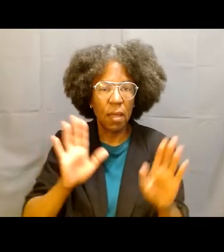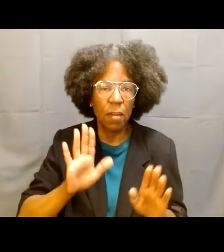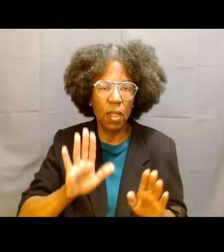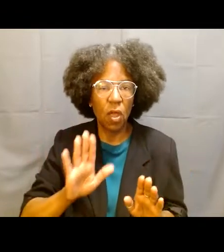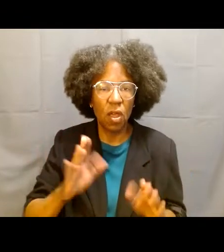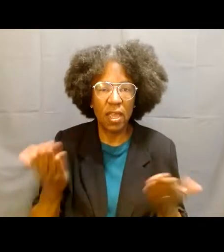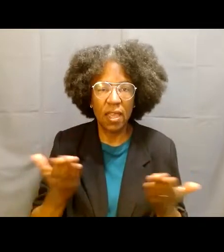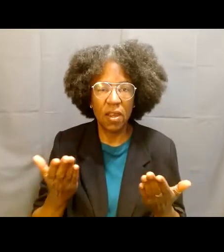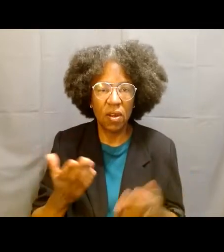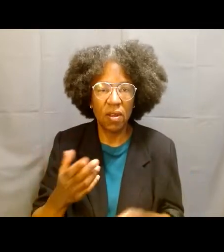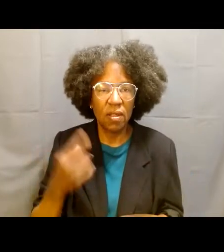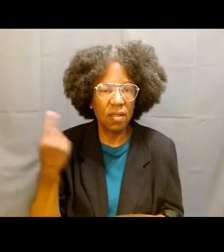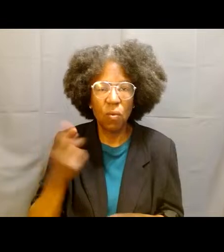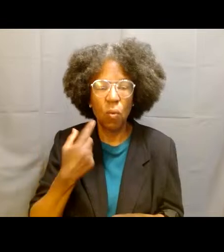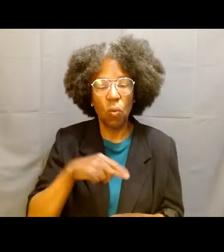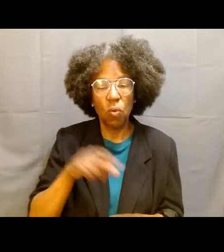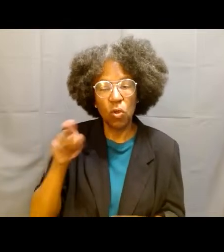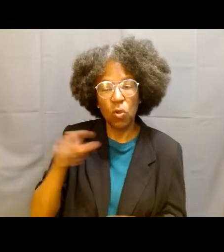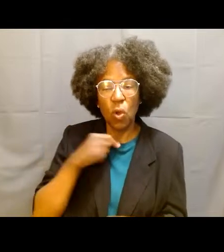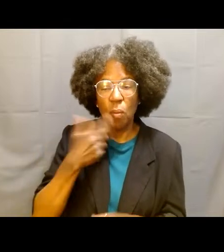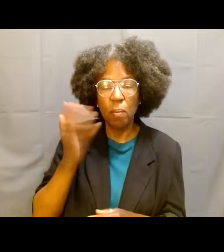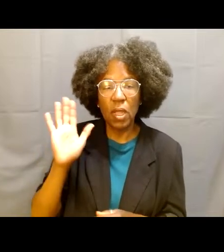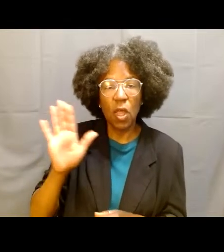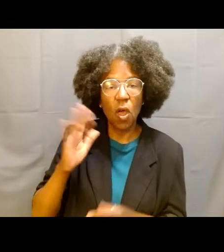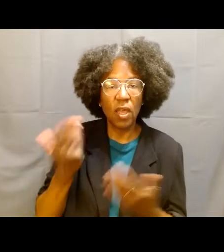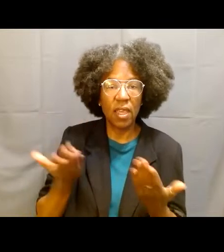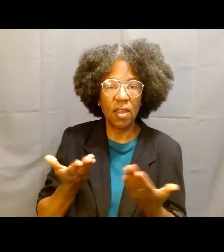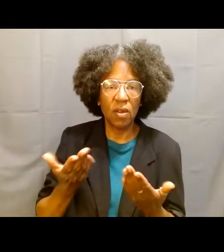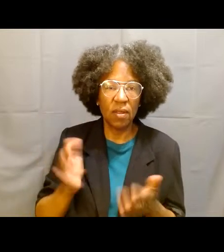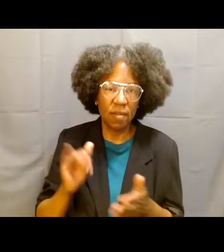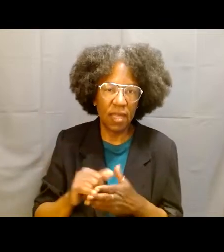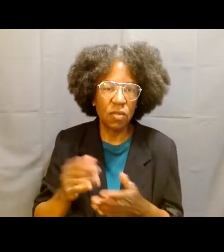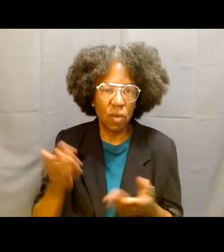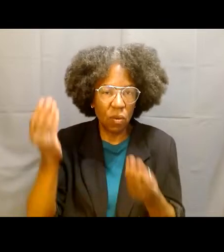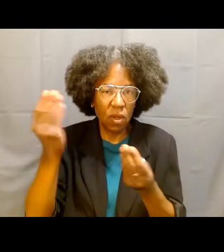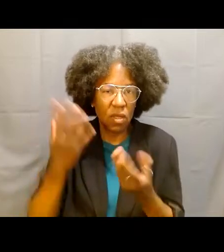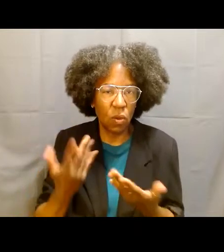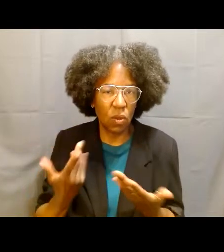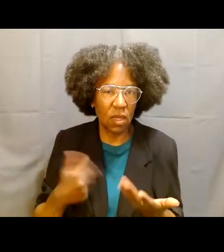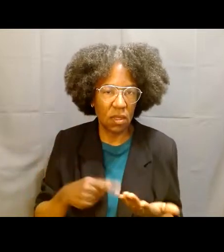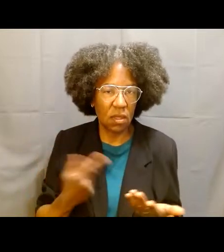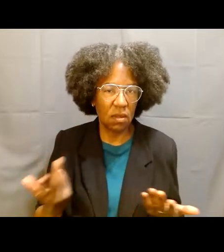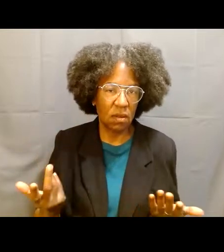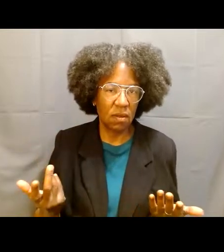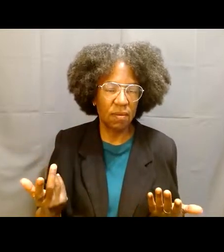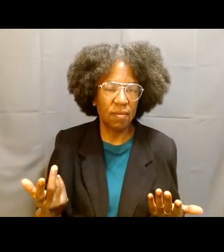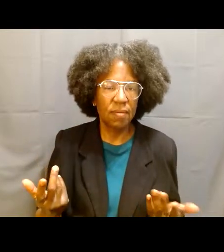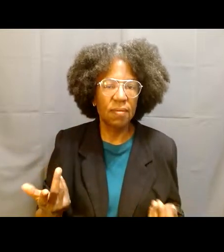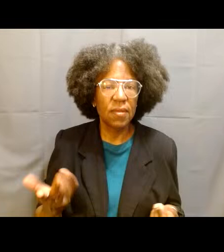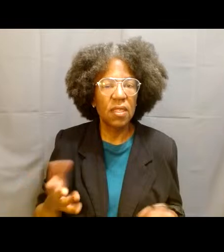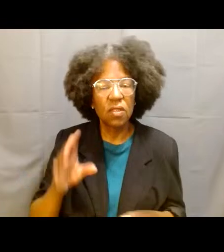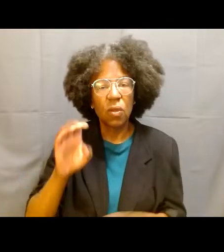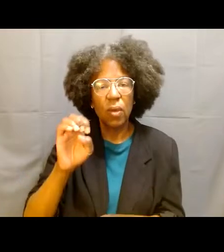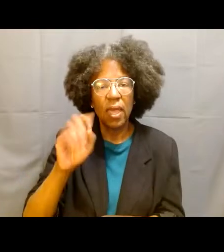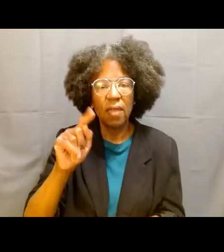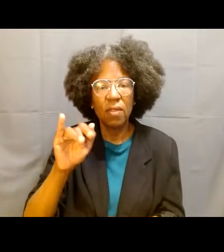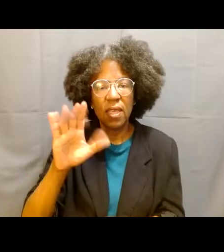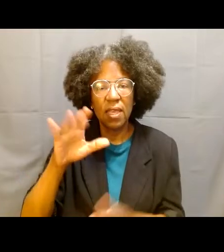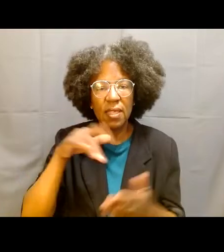always what I've been told. That sucks. And so ethnic studies is also